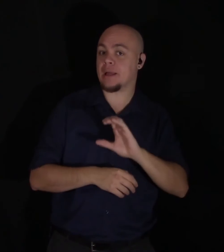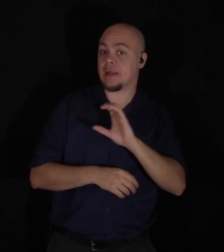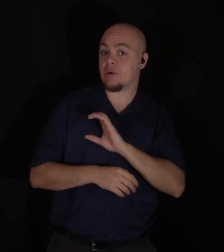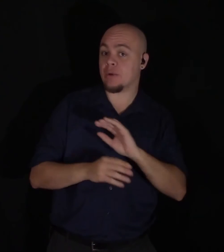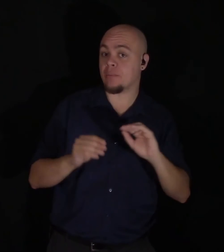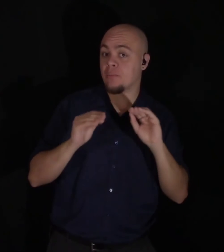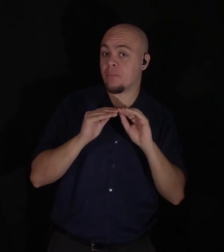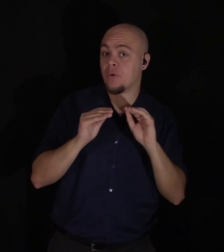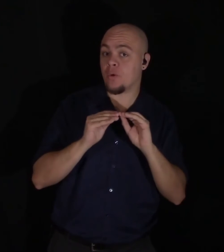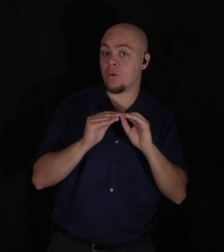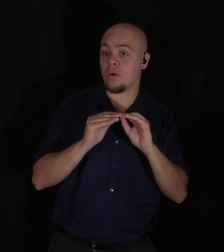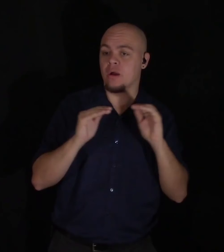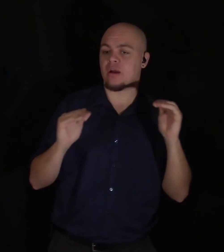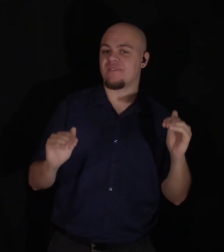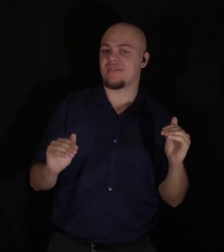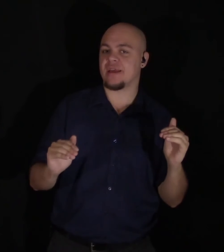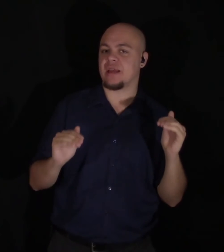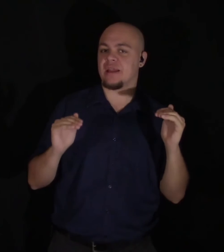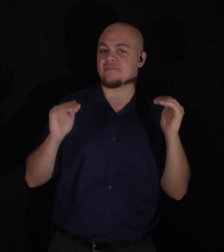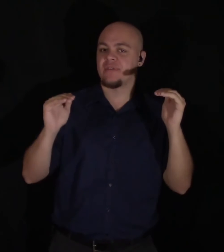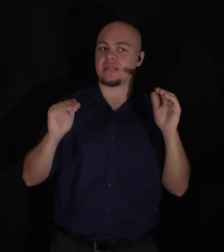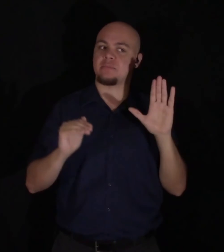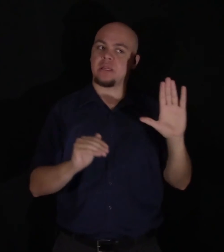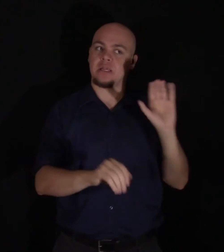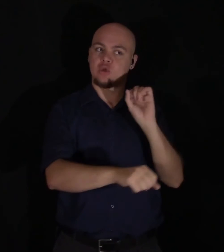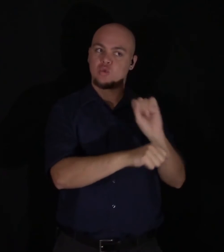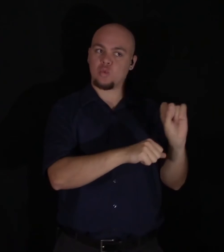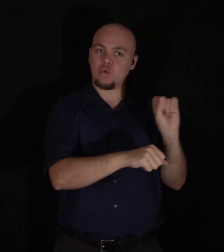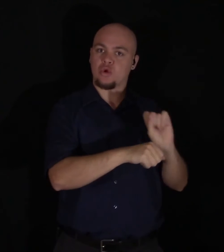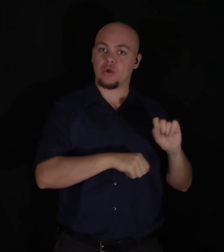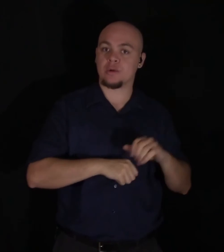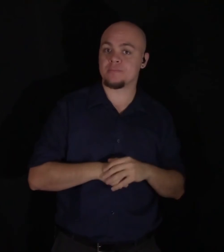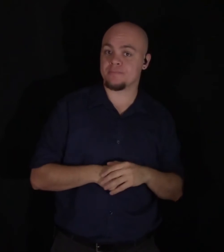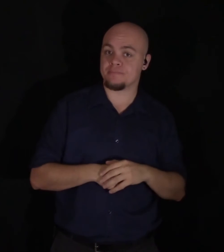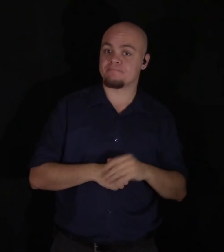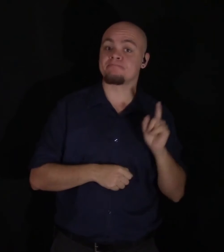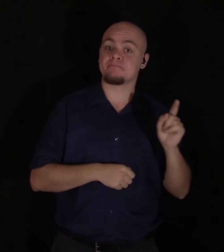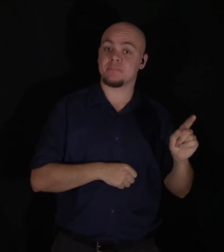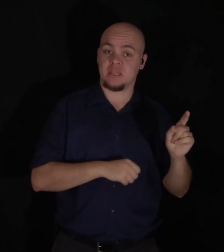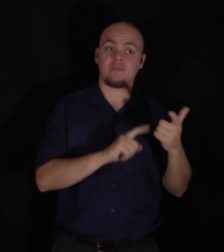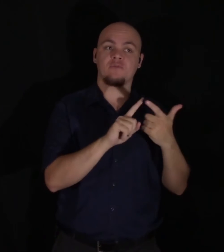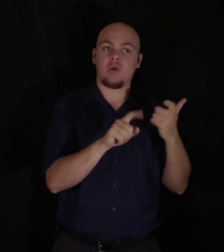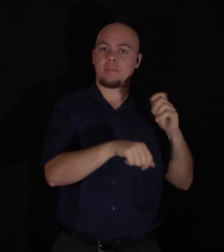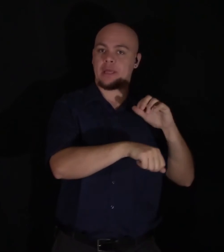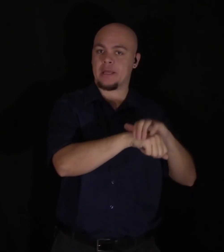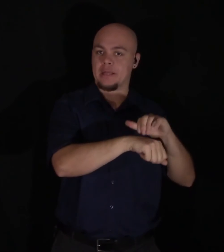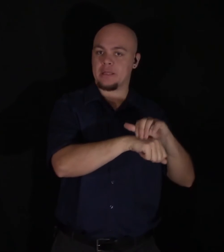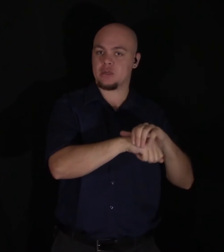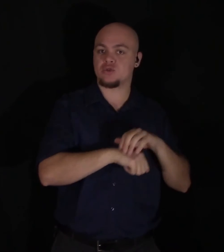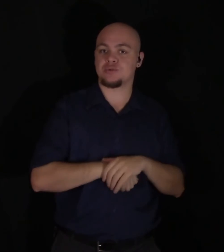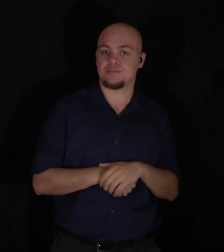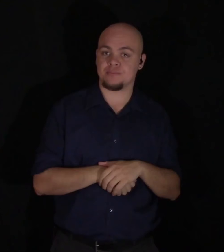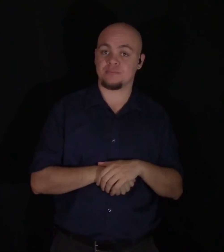of advancement in his profession. He is an Englishman, and in the midst of national and